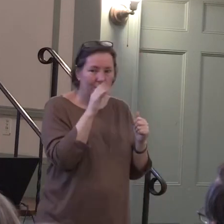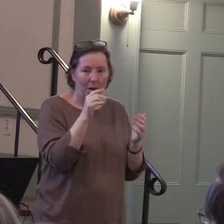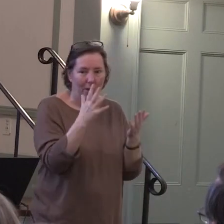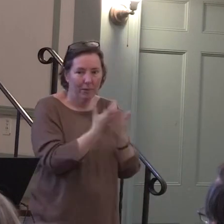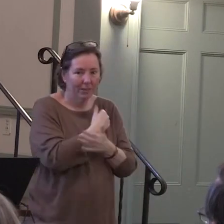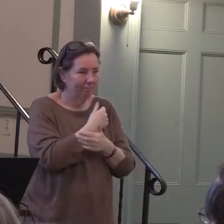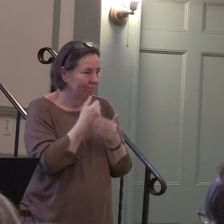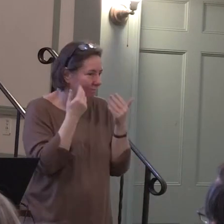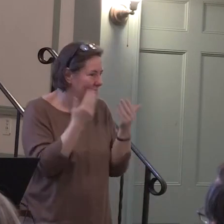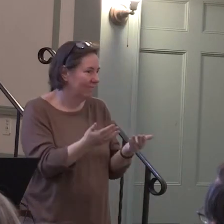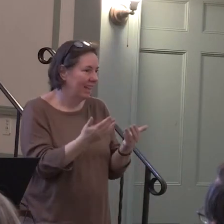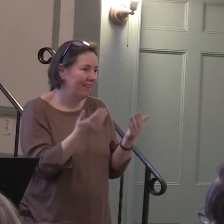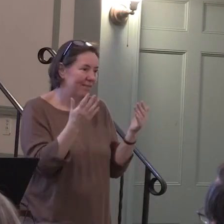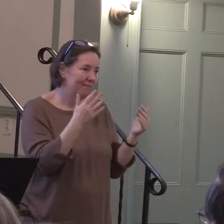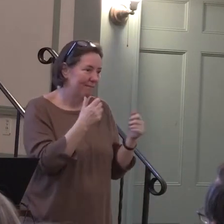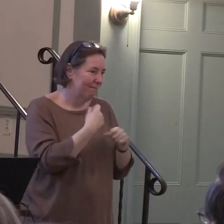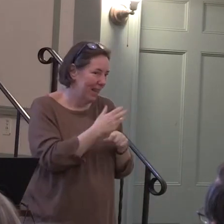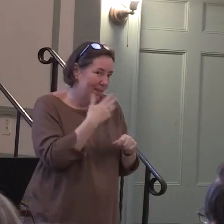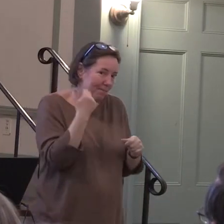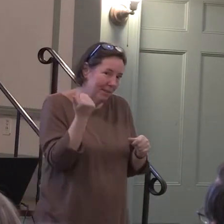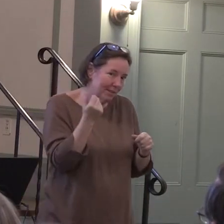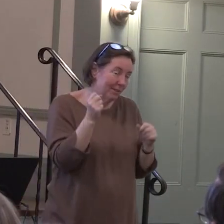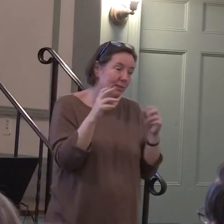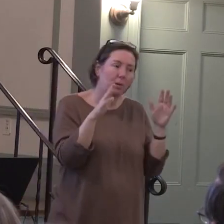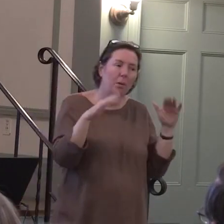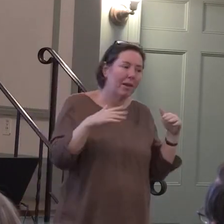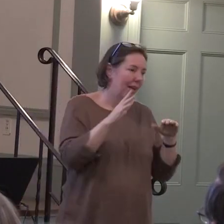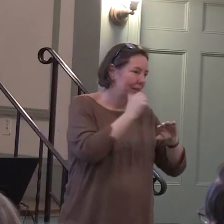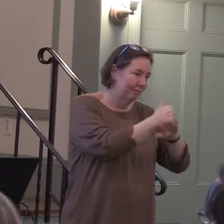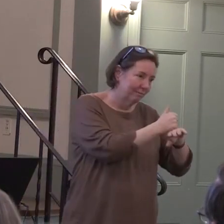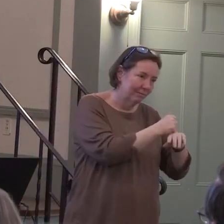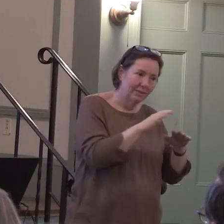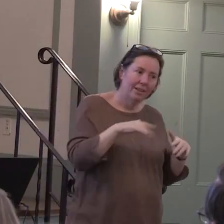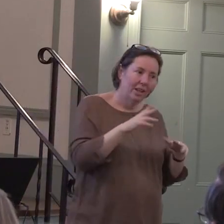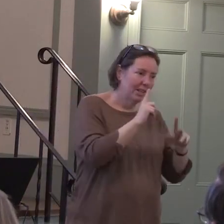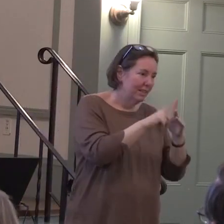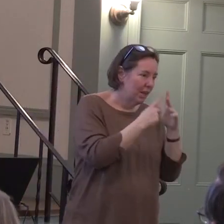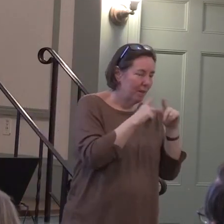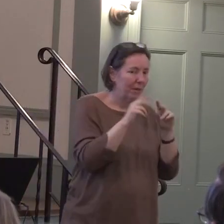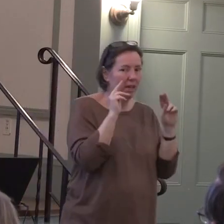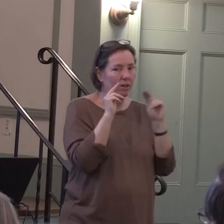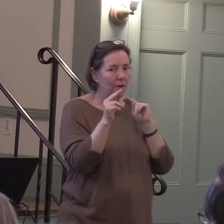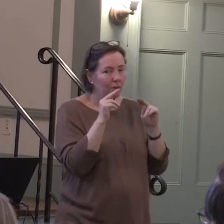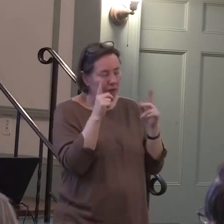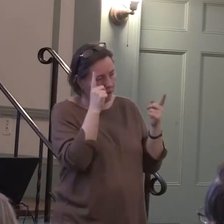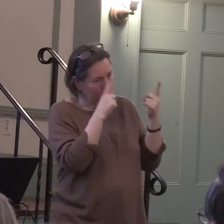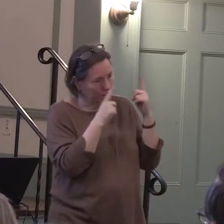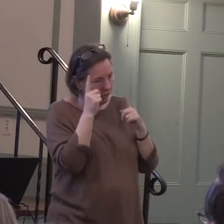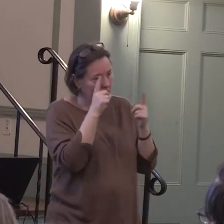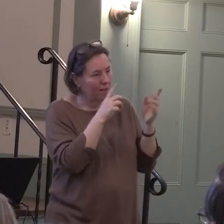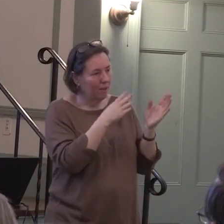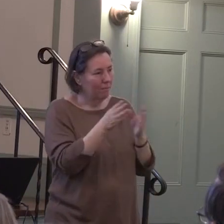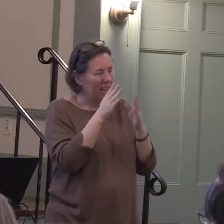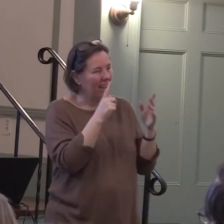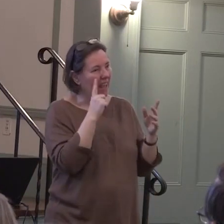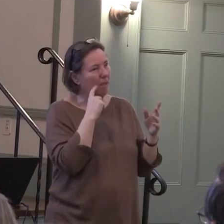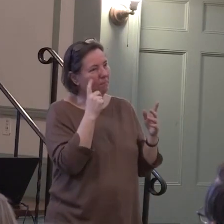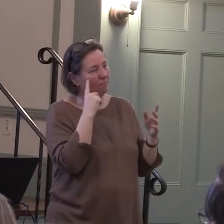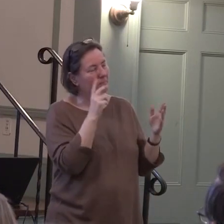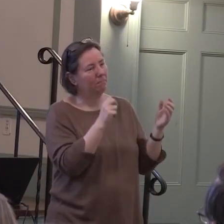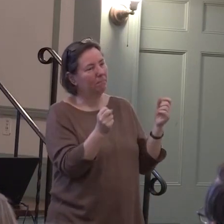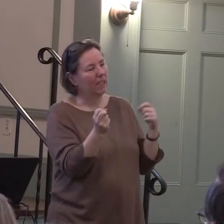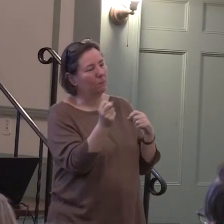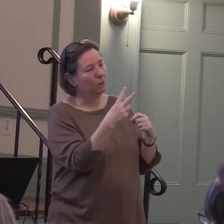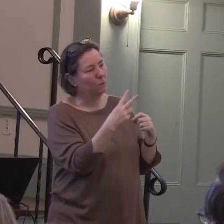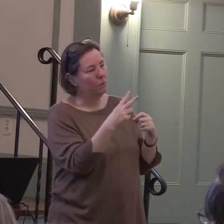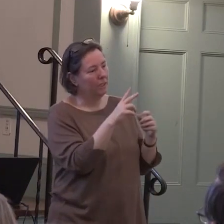of it? So that's yet to come. I believe maybe 2 years away.